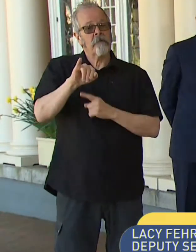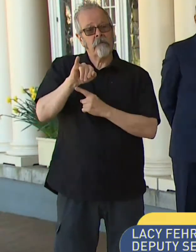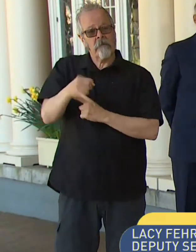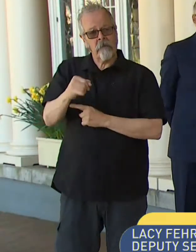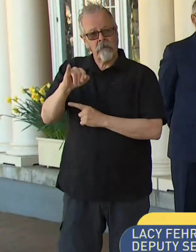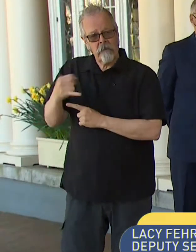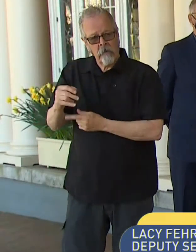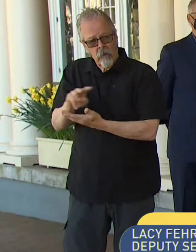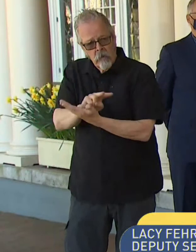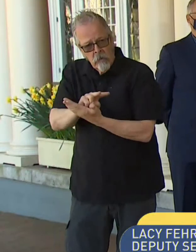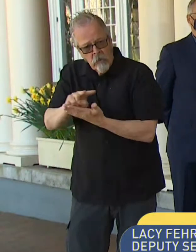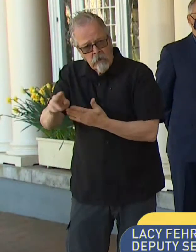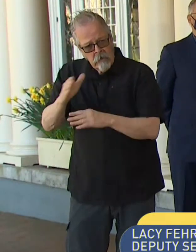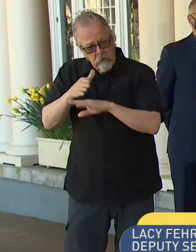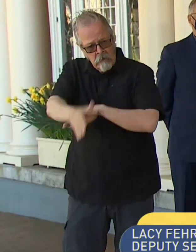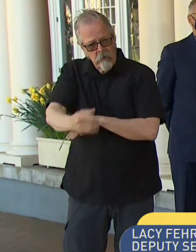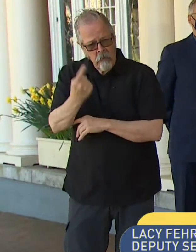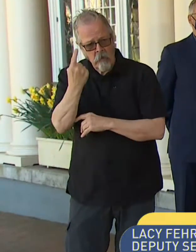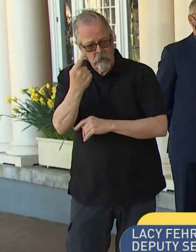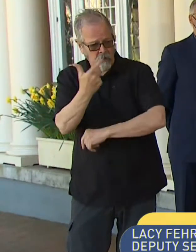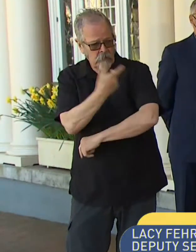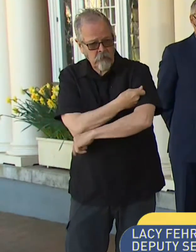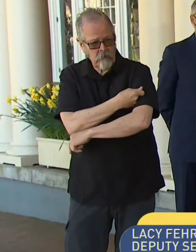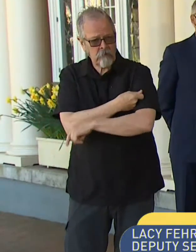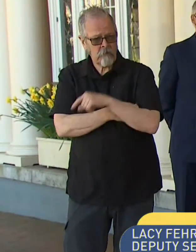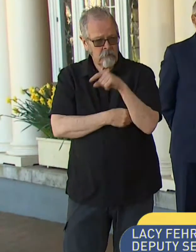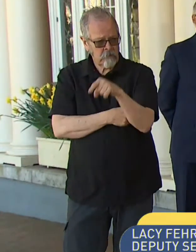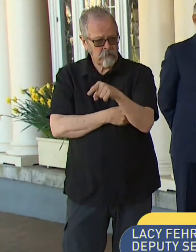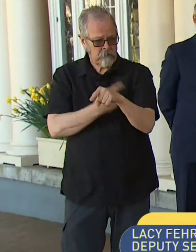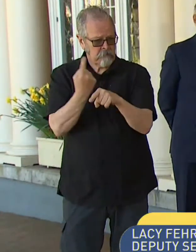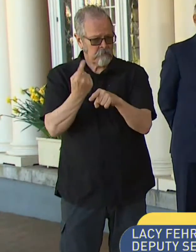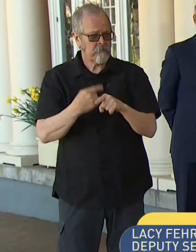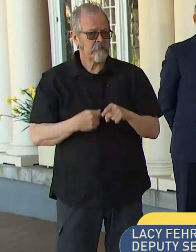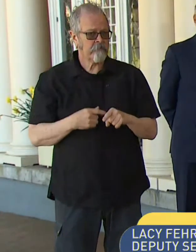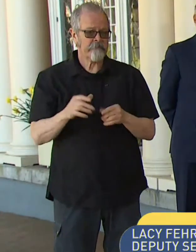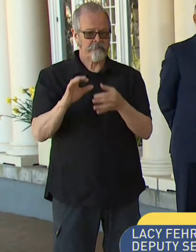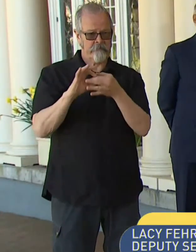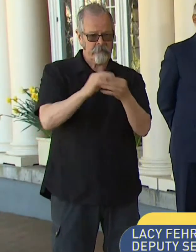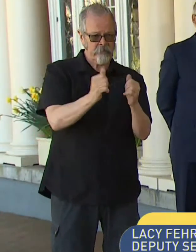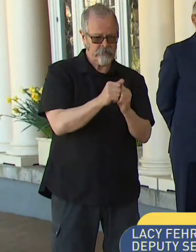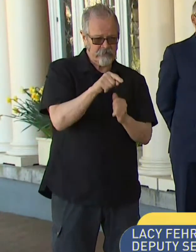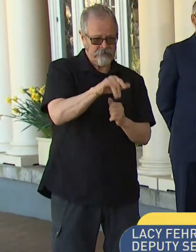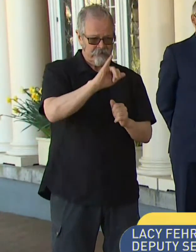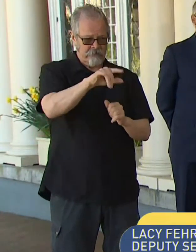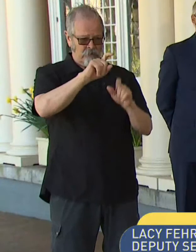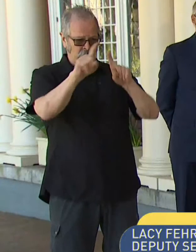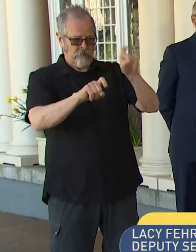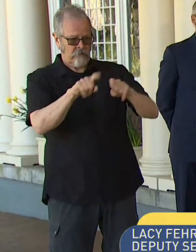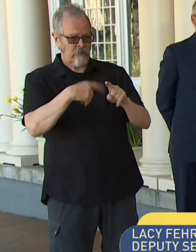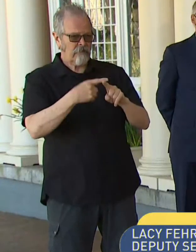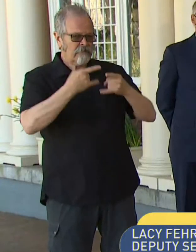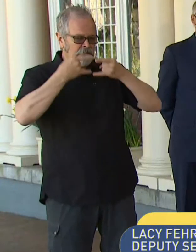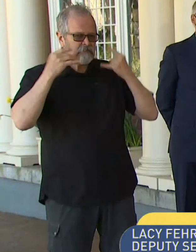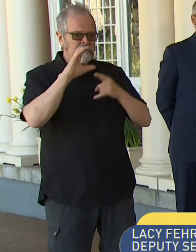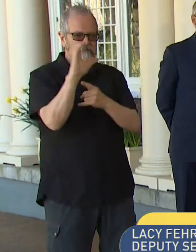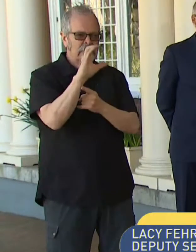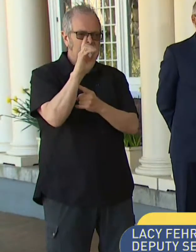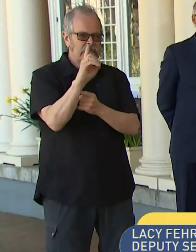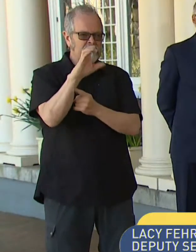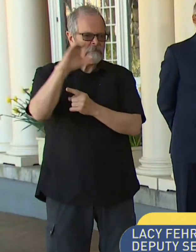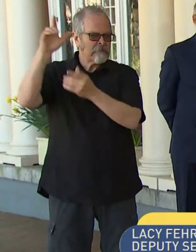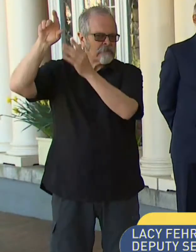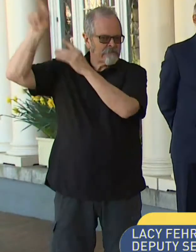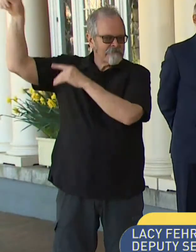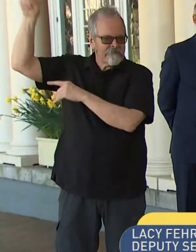weeks after their only dose. In terms of your question about masks, the CDC, Department of Health, and State of Washington still